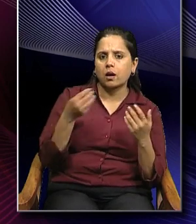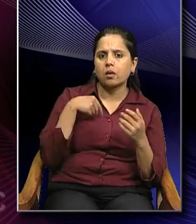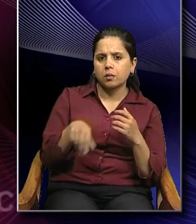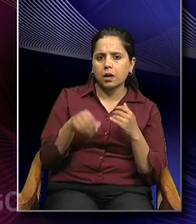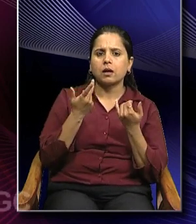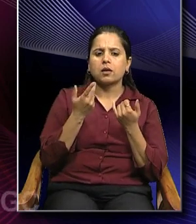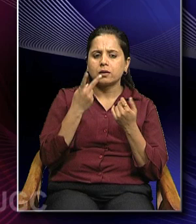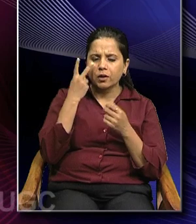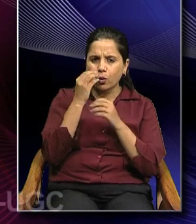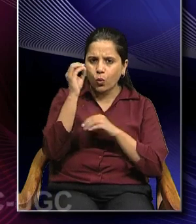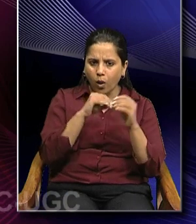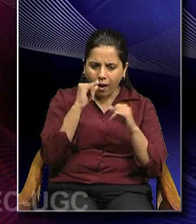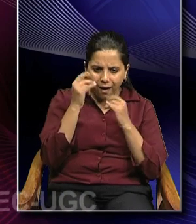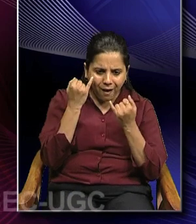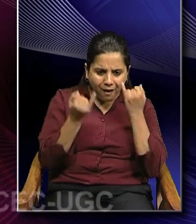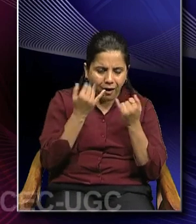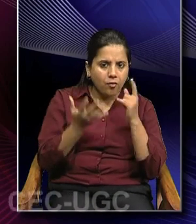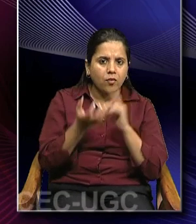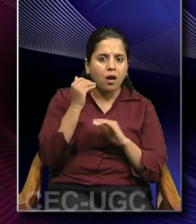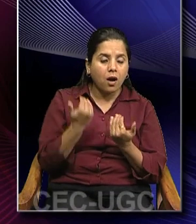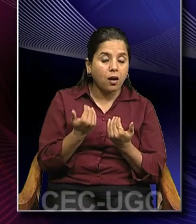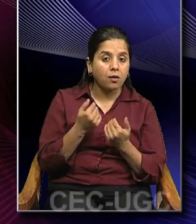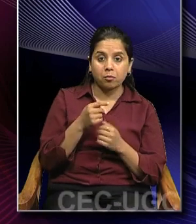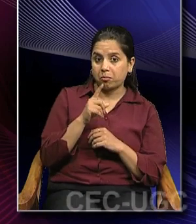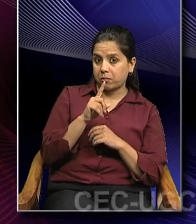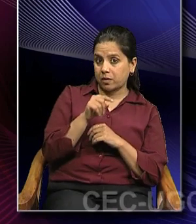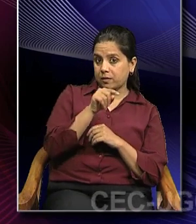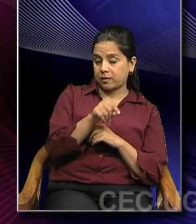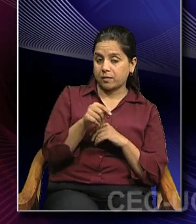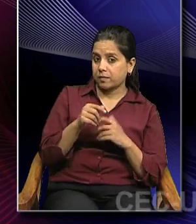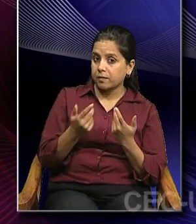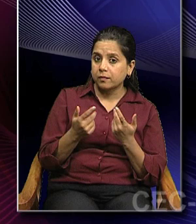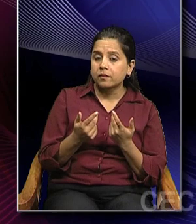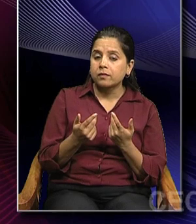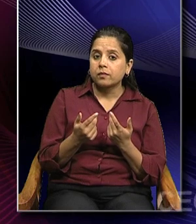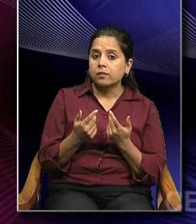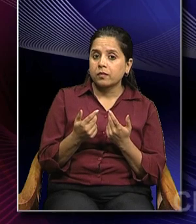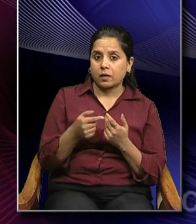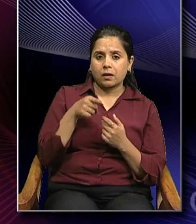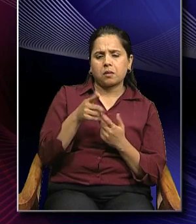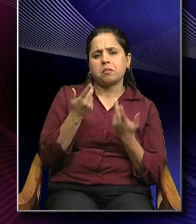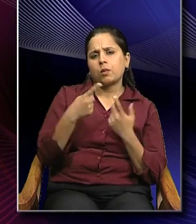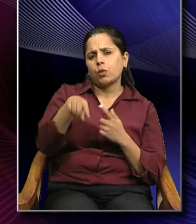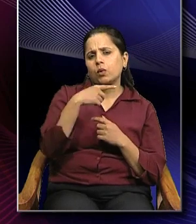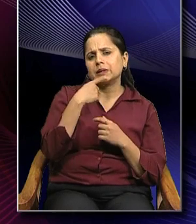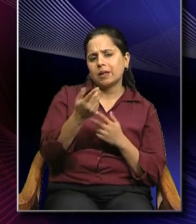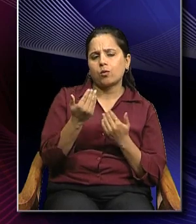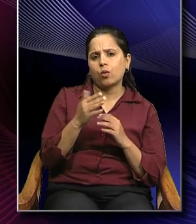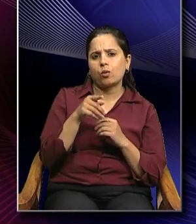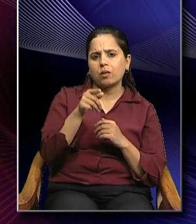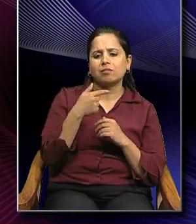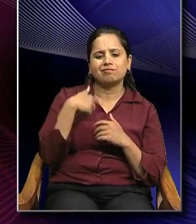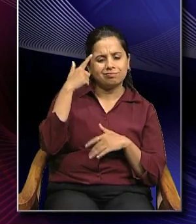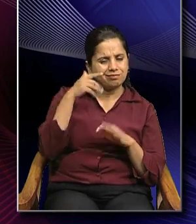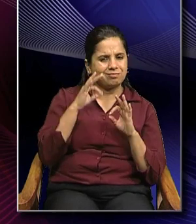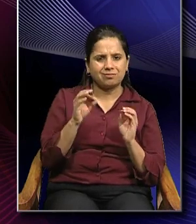At times we find this is not coming in a you can say in a very ill planned way.